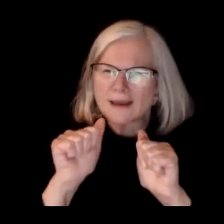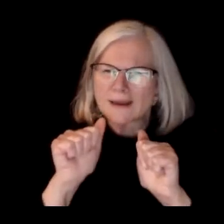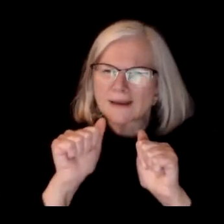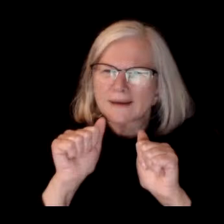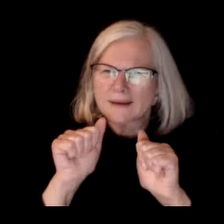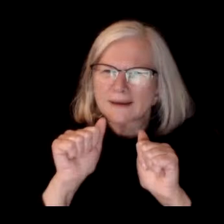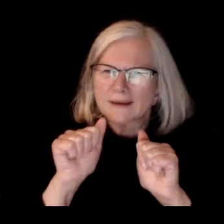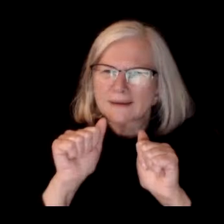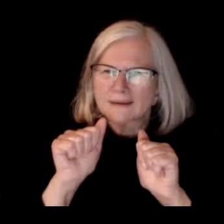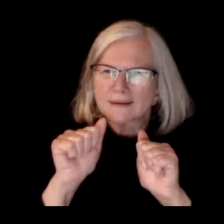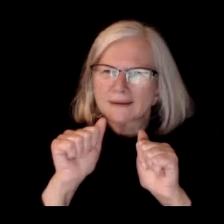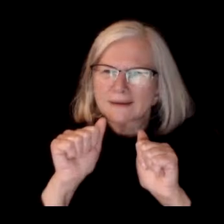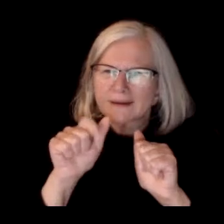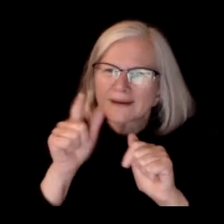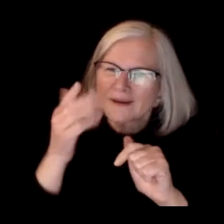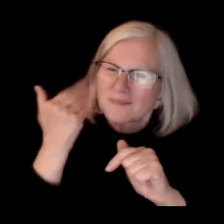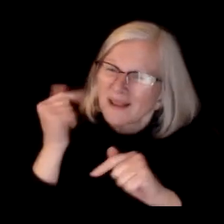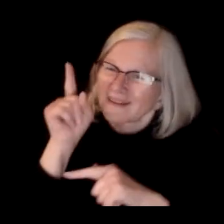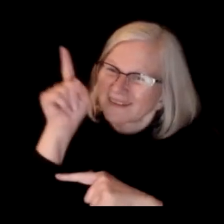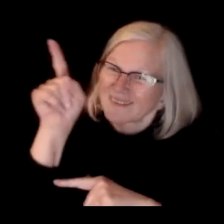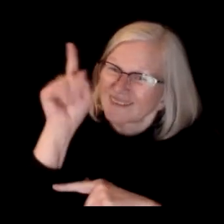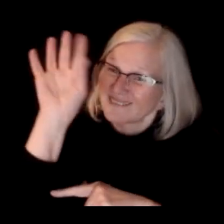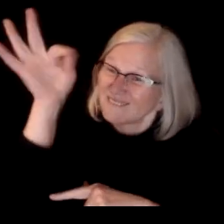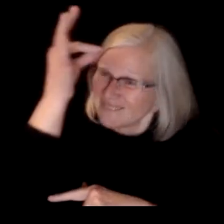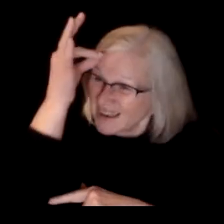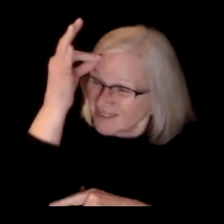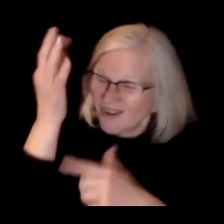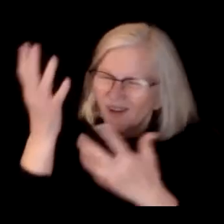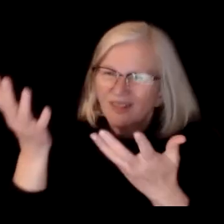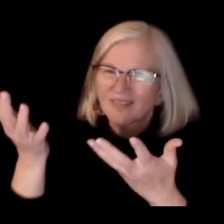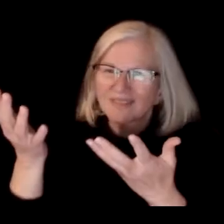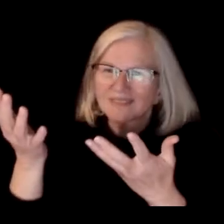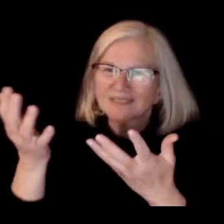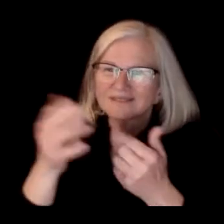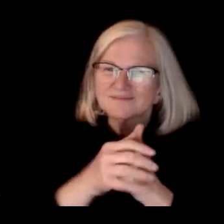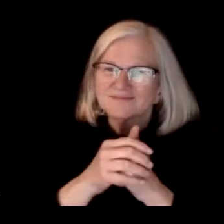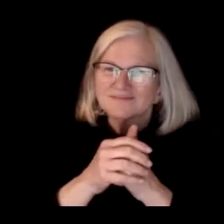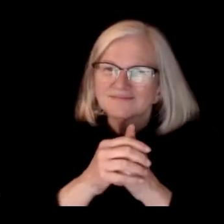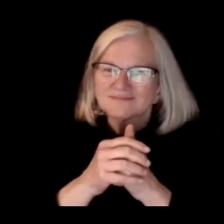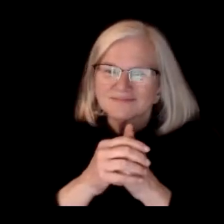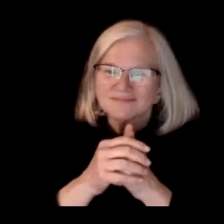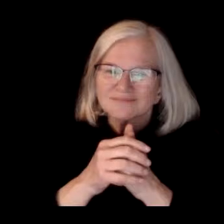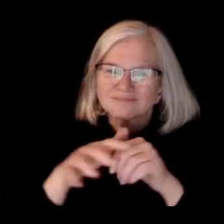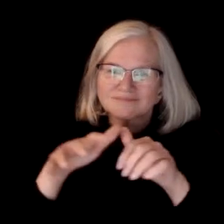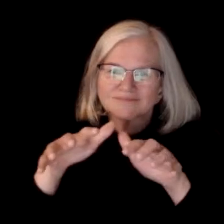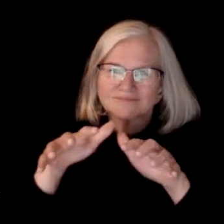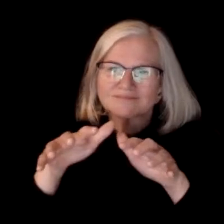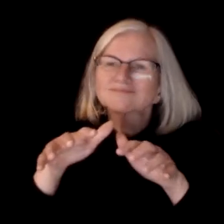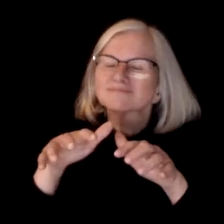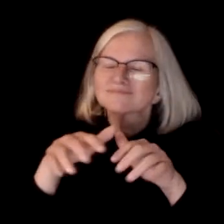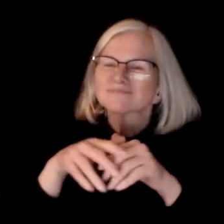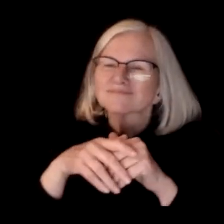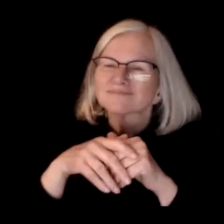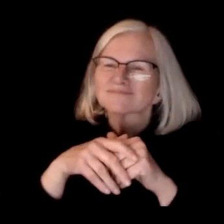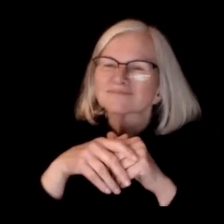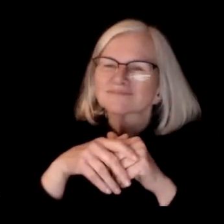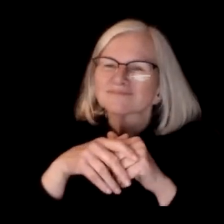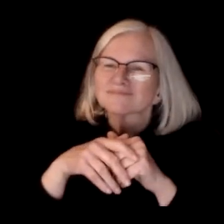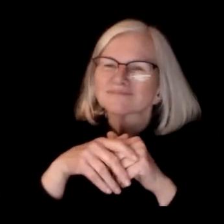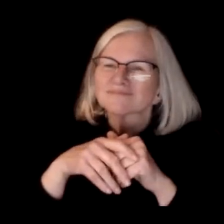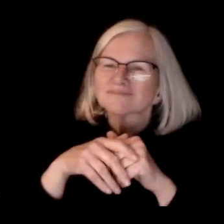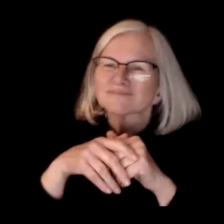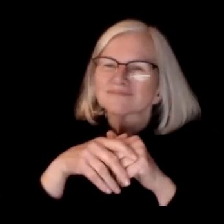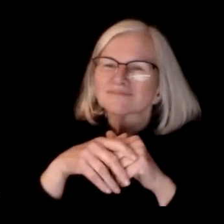coming the following week. We do try to. We're in contact with the regional coalitions who are in contact with all the vaccinators in